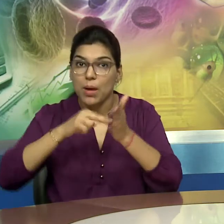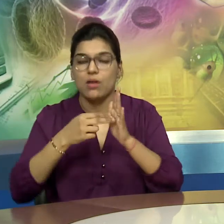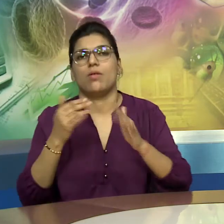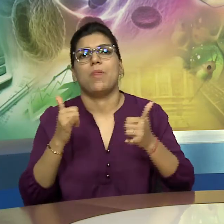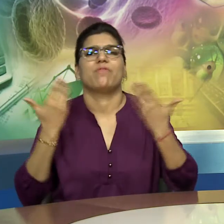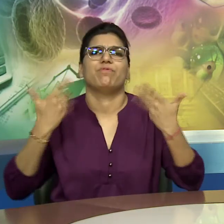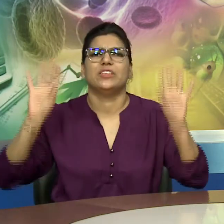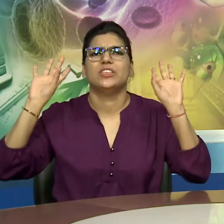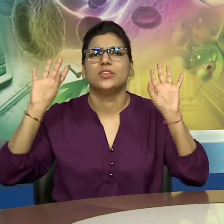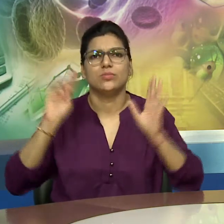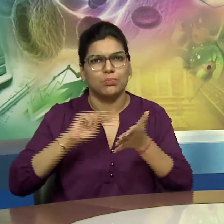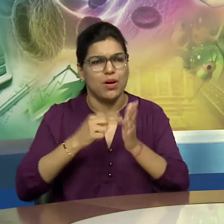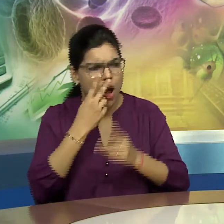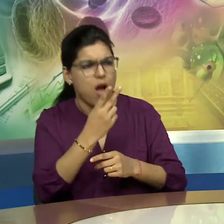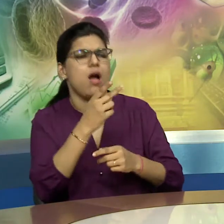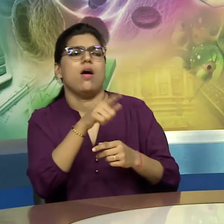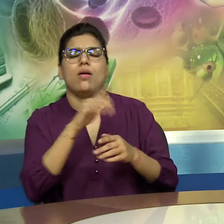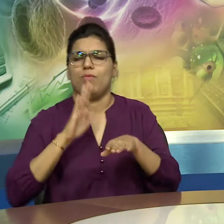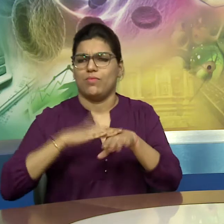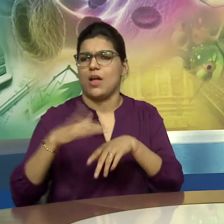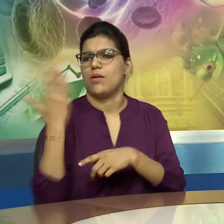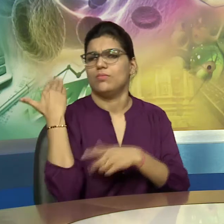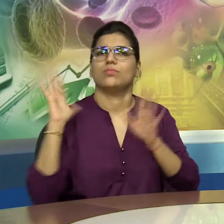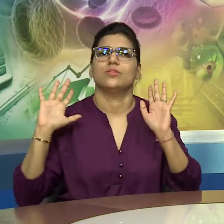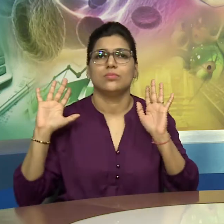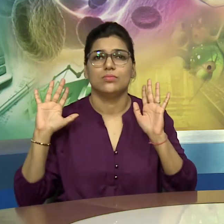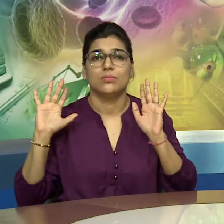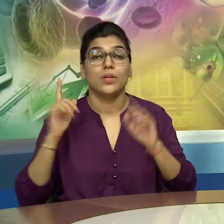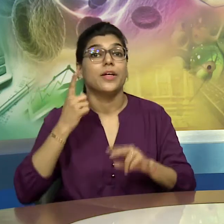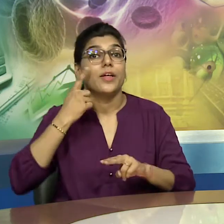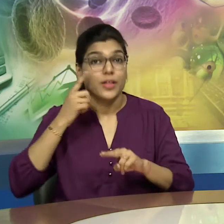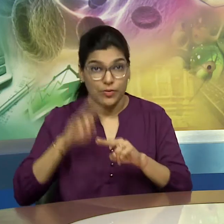it will be didn't play, and for the question,